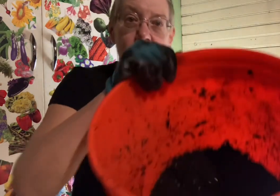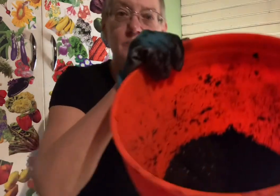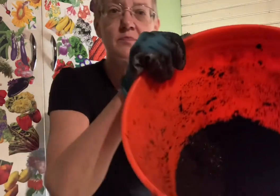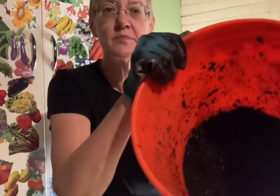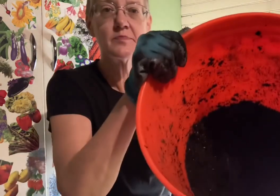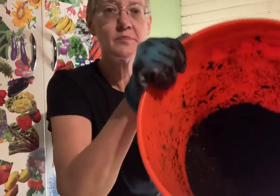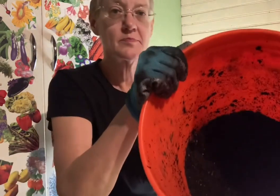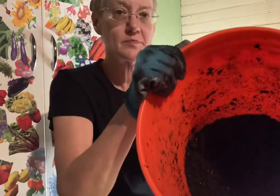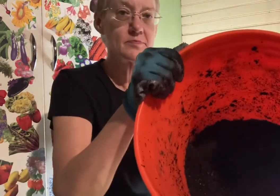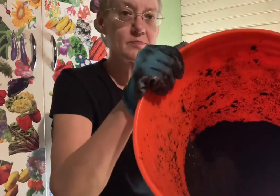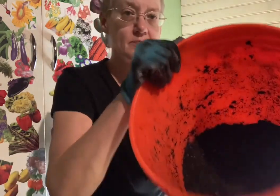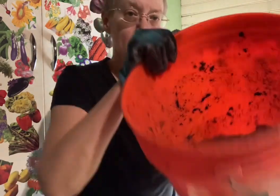See?